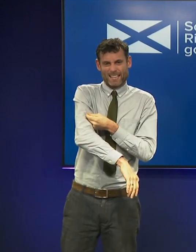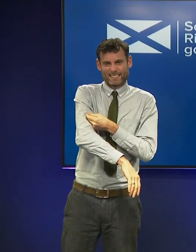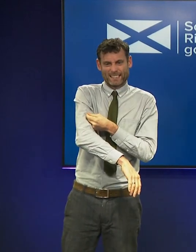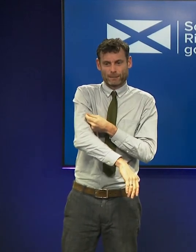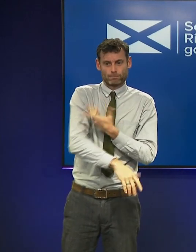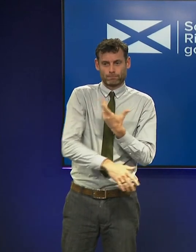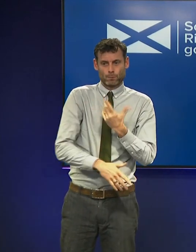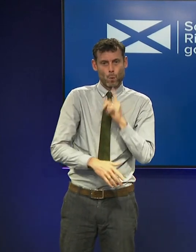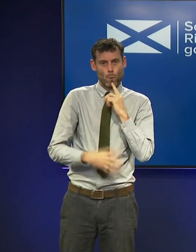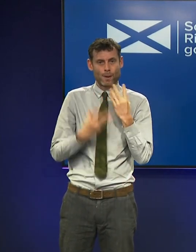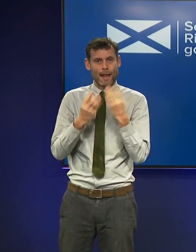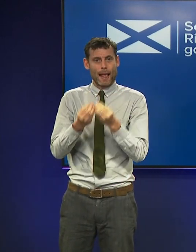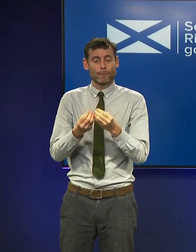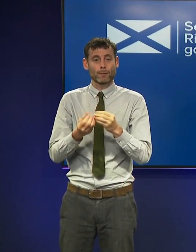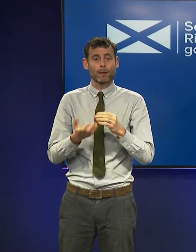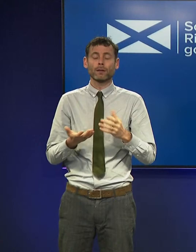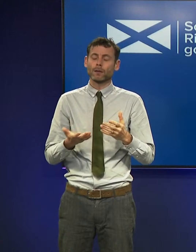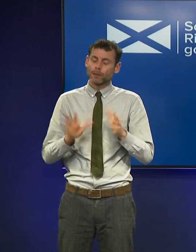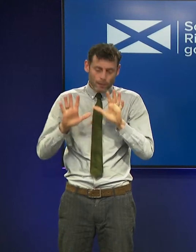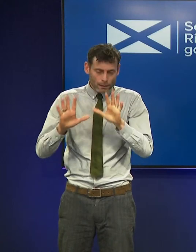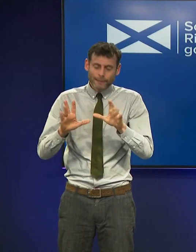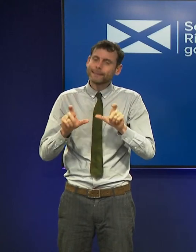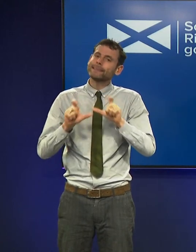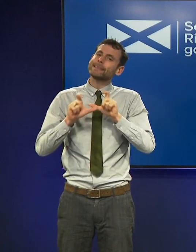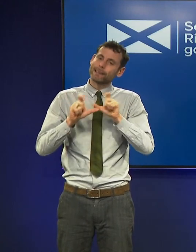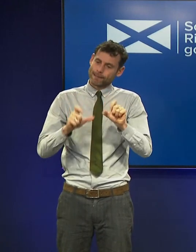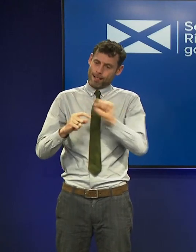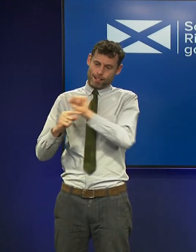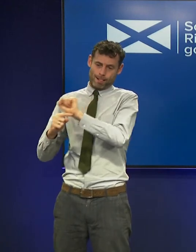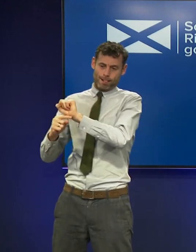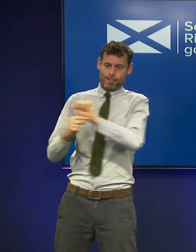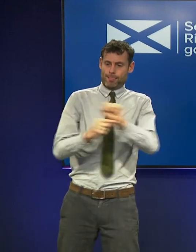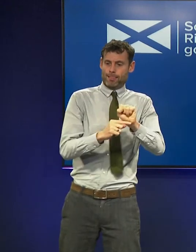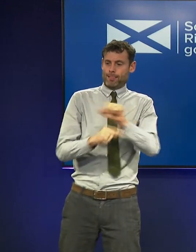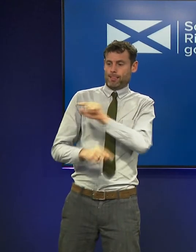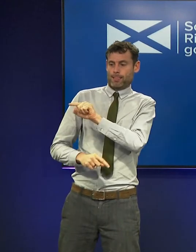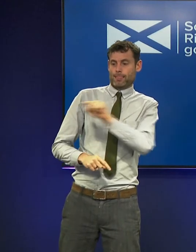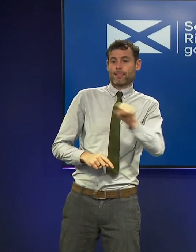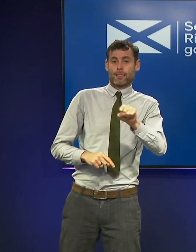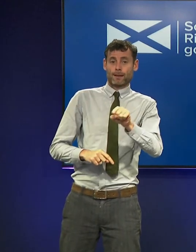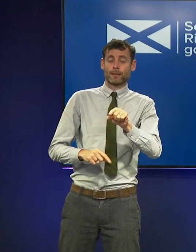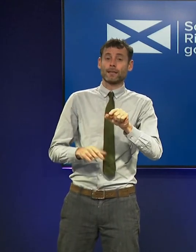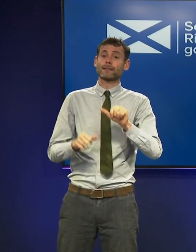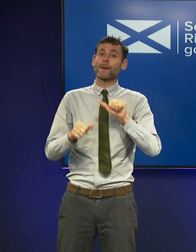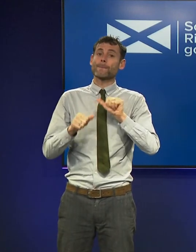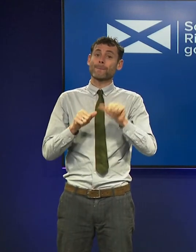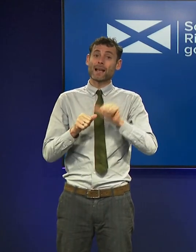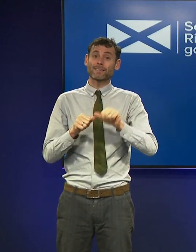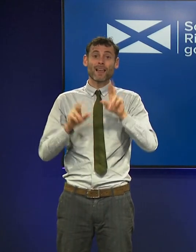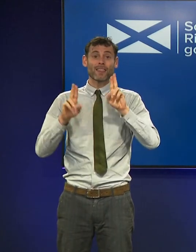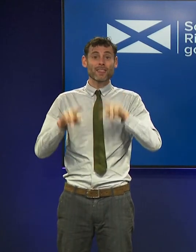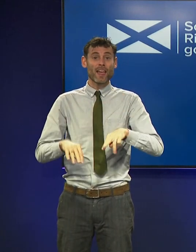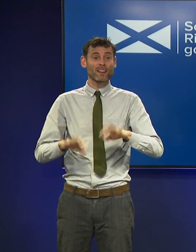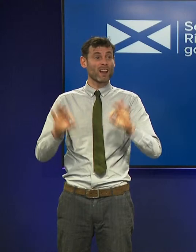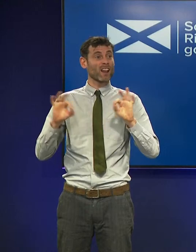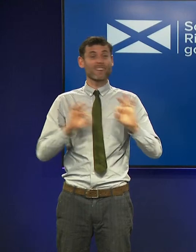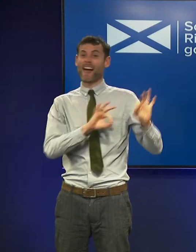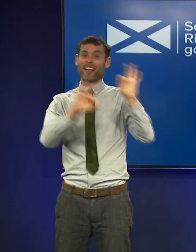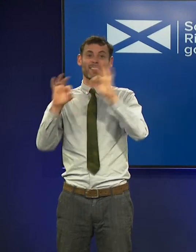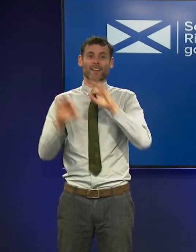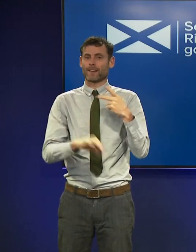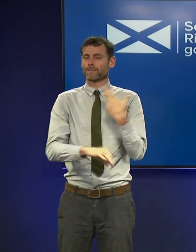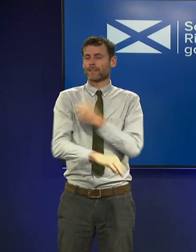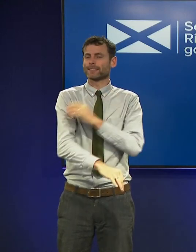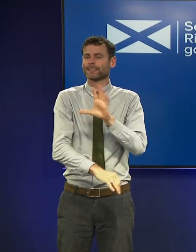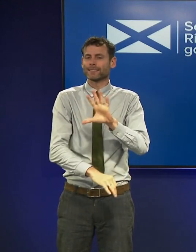saying they are ineffective. Vaccines are still going to give you more protection than you would have without the vaccine, so it's really important to get vaccinated. And